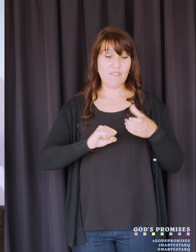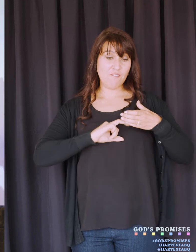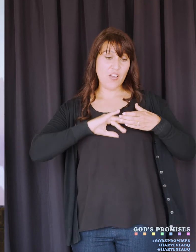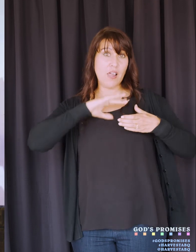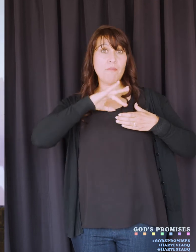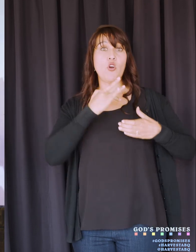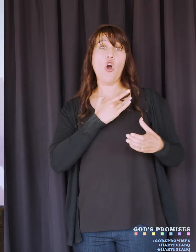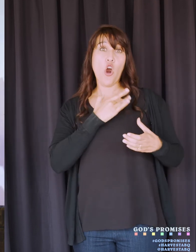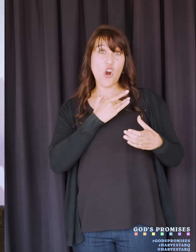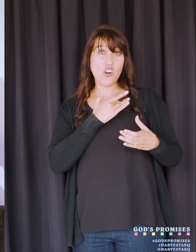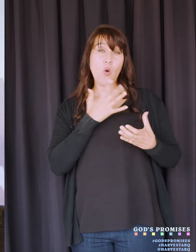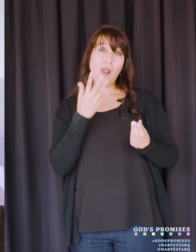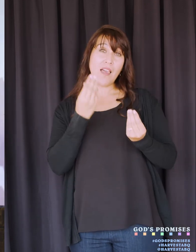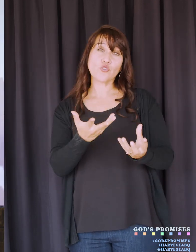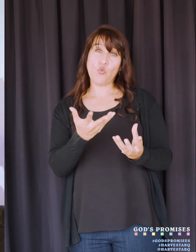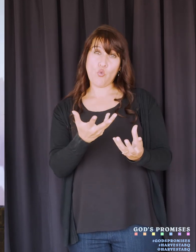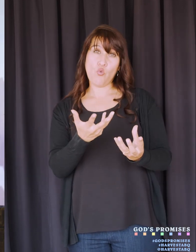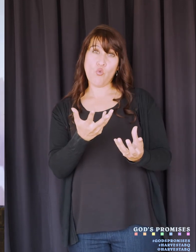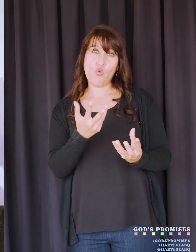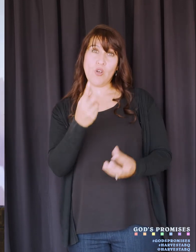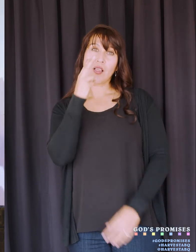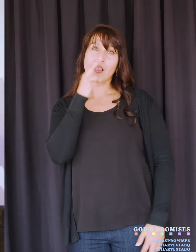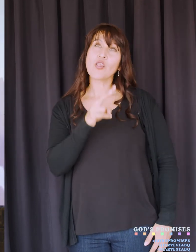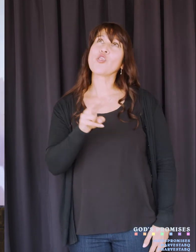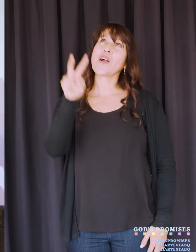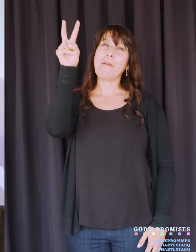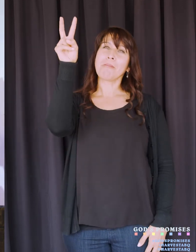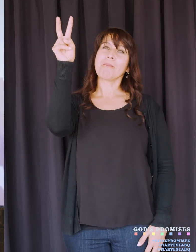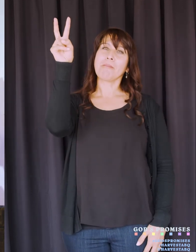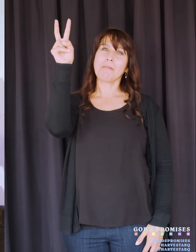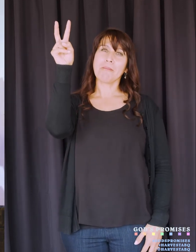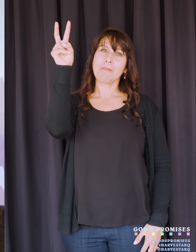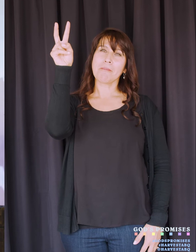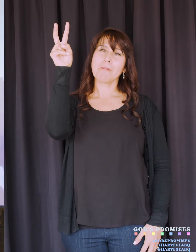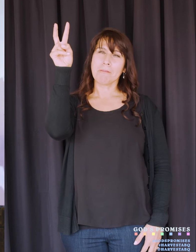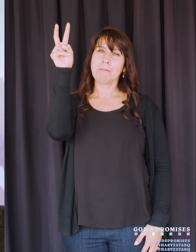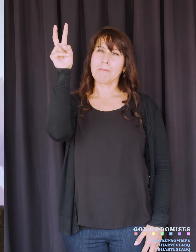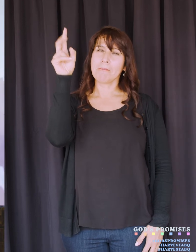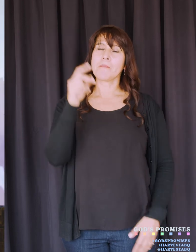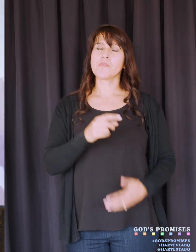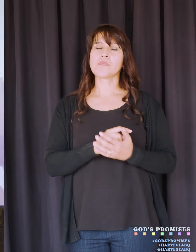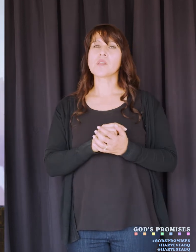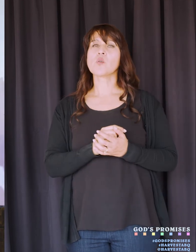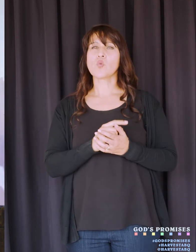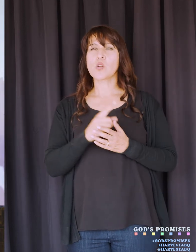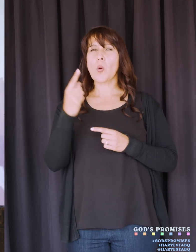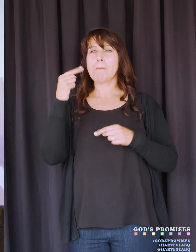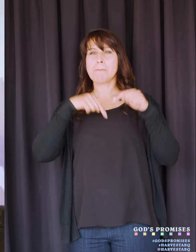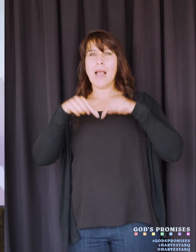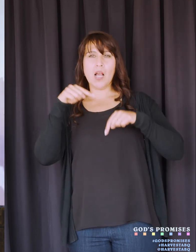again. Here's what I want to say to you today. Look up. We're going to go back into one worship